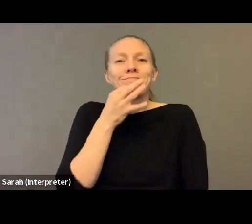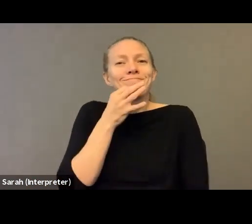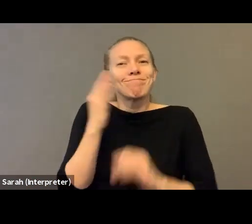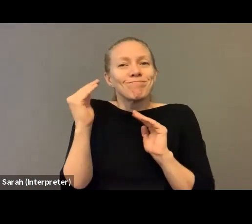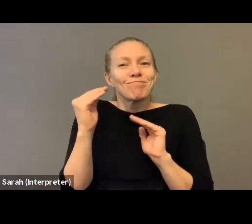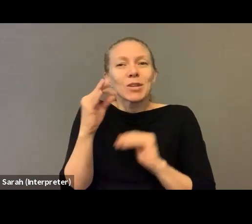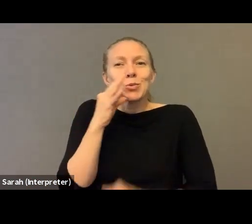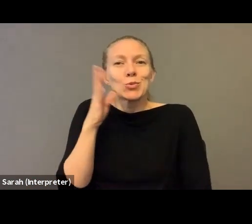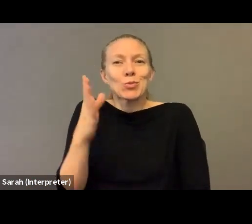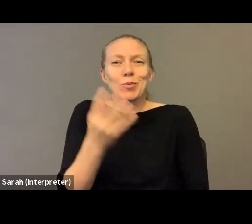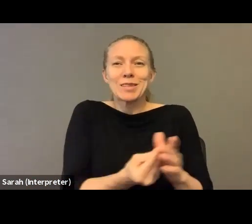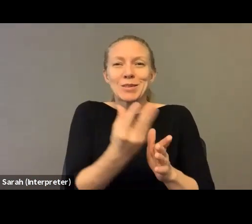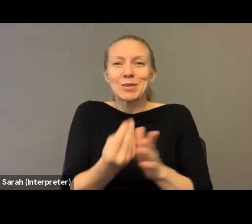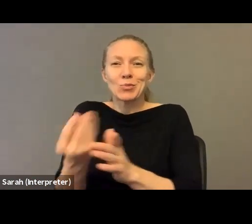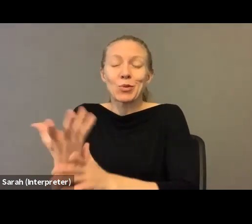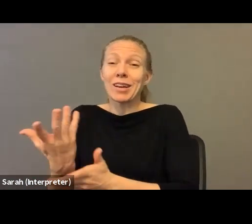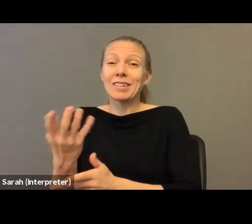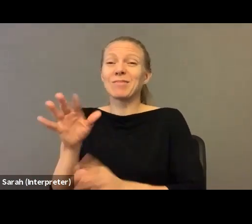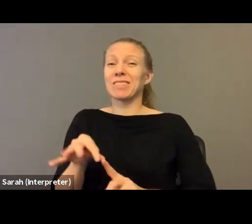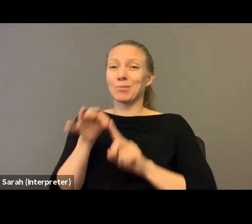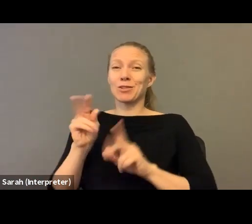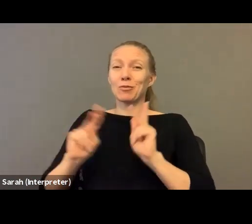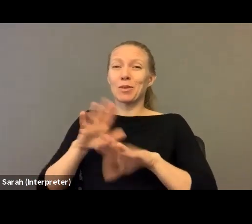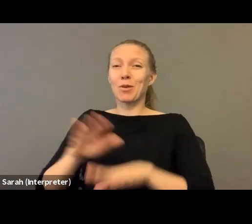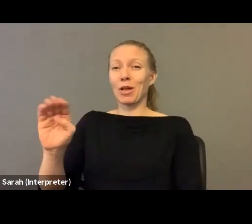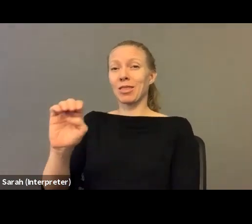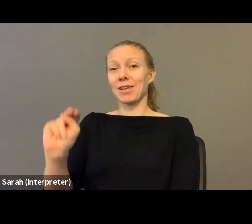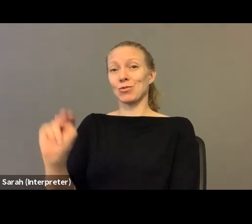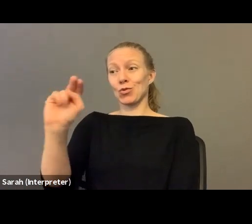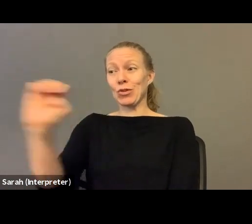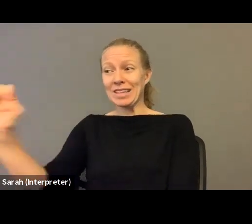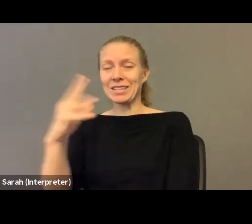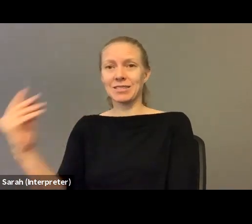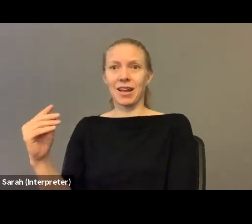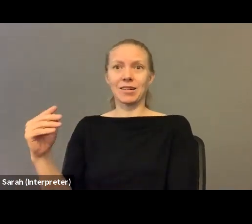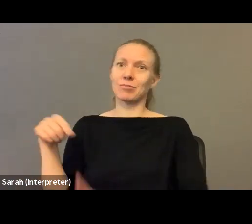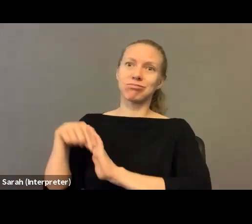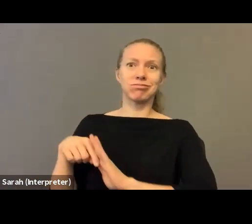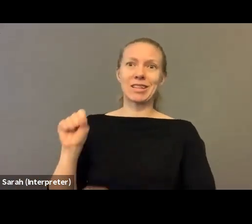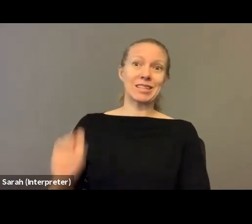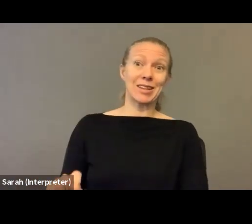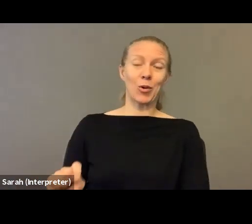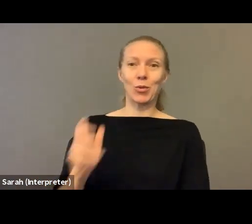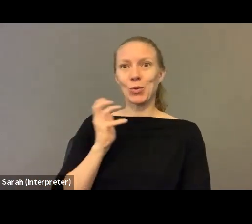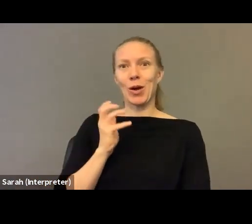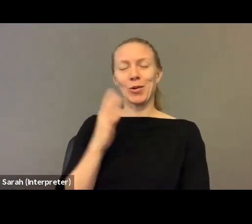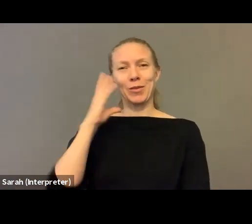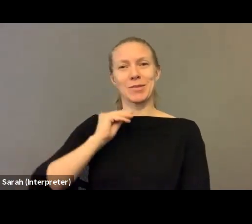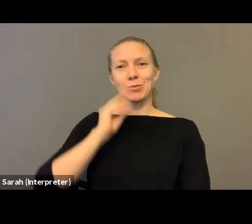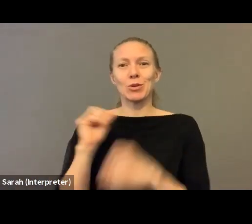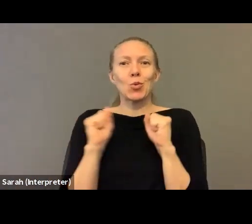Northeast and apparently now the Deep South who have been experiencing this winter weather. I'll see you in April for Poetry Month. Take care.